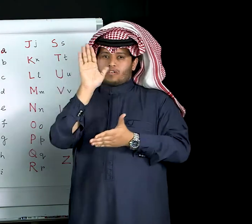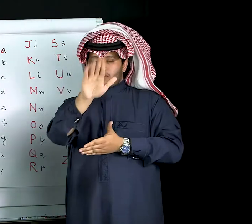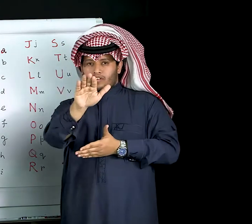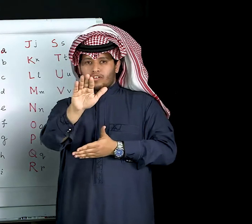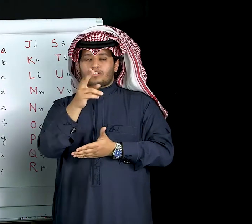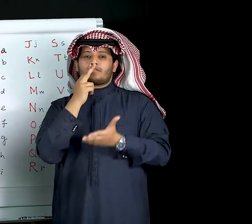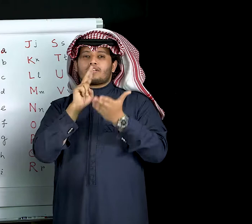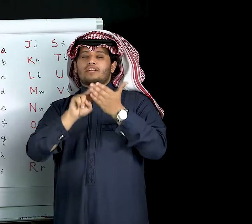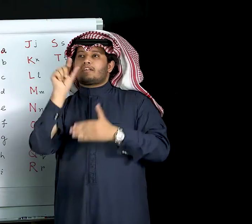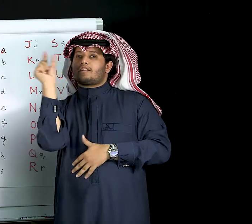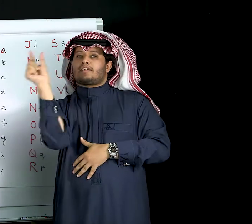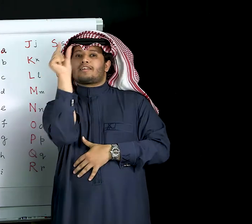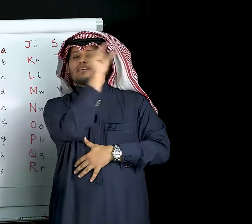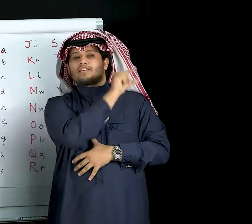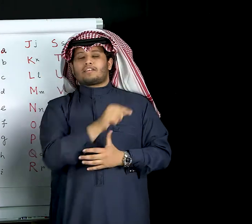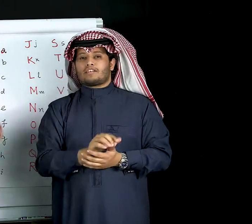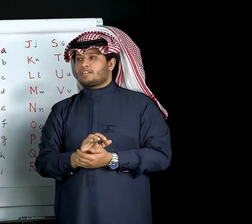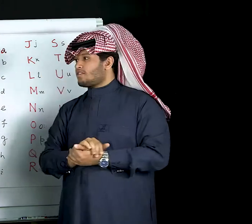alfaz, with the help of